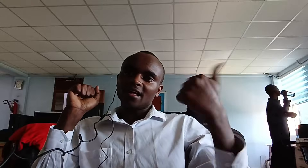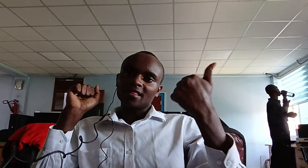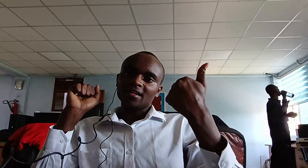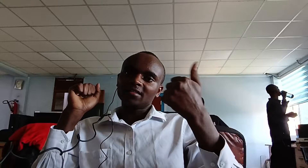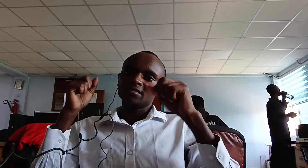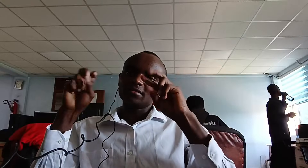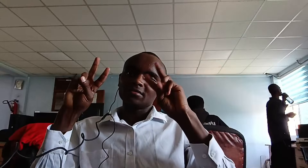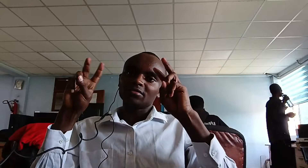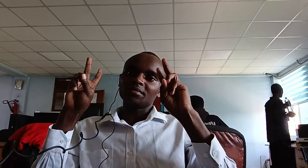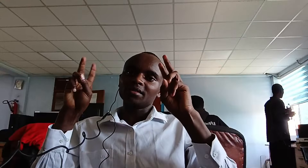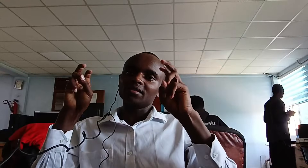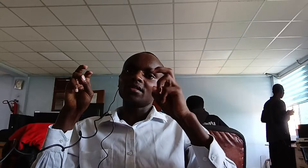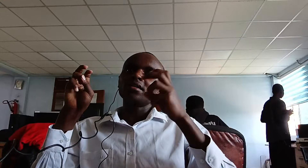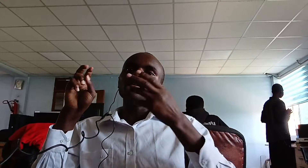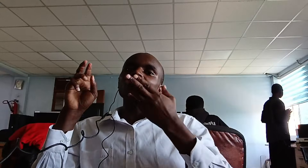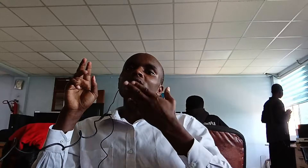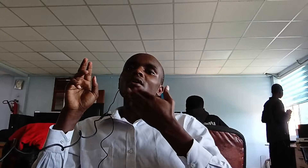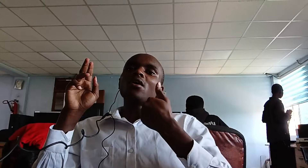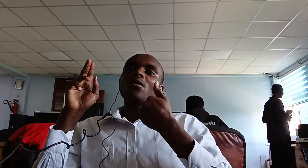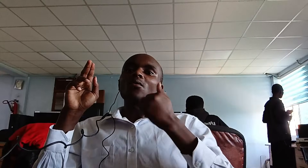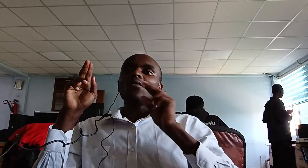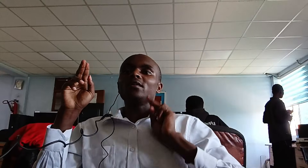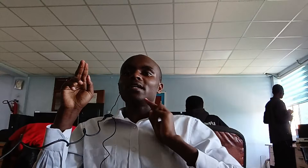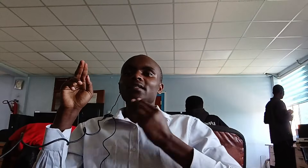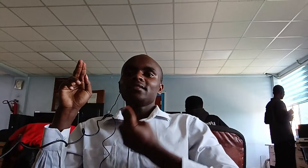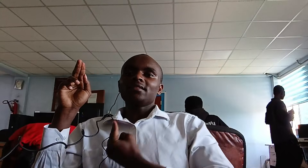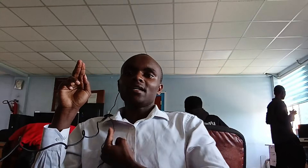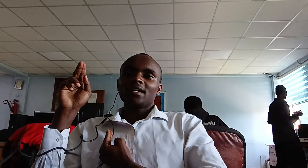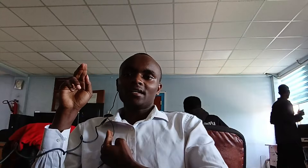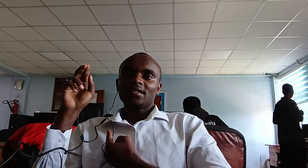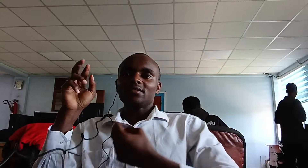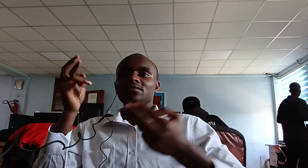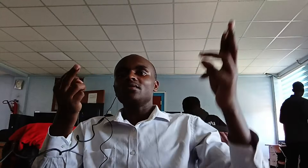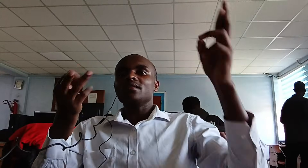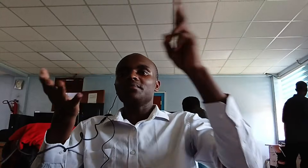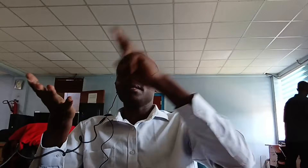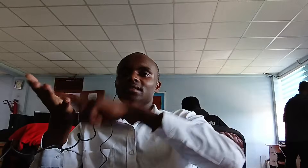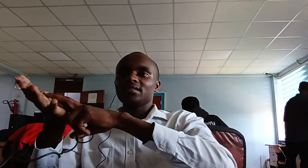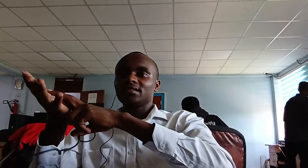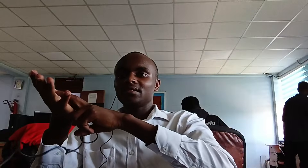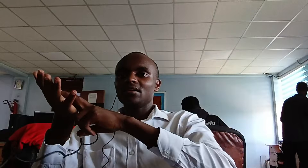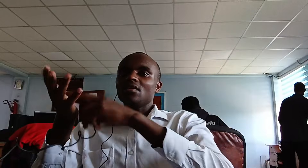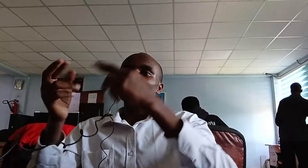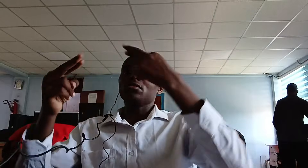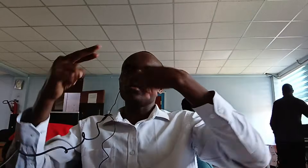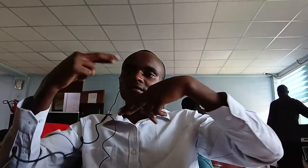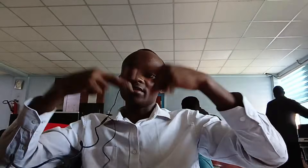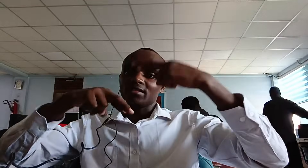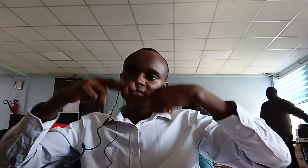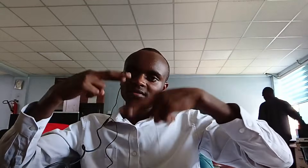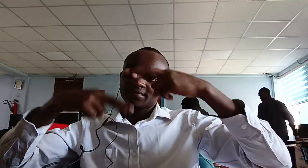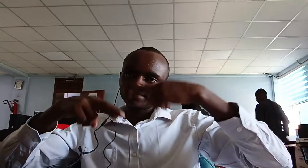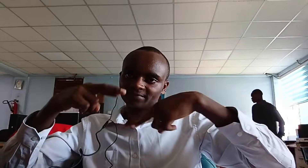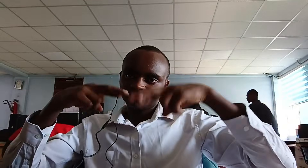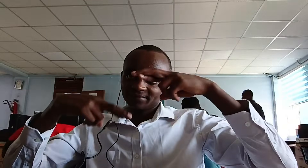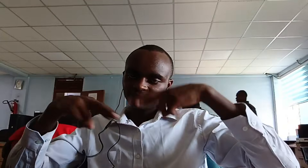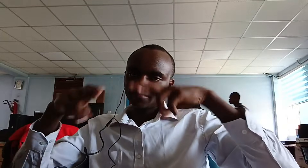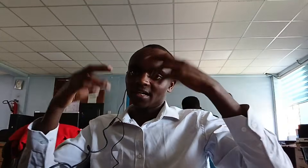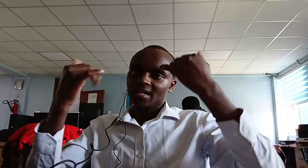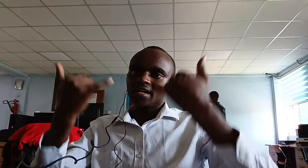other topic want us to repeat or to revise right